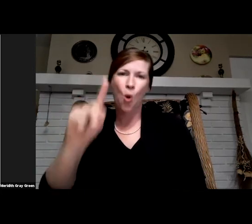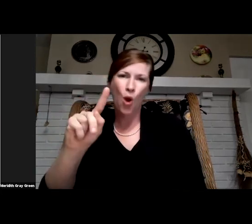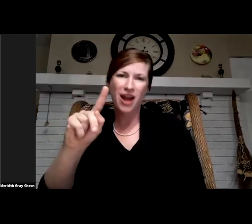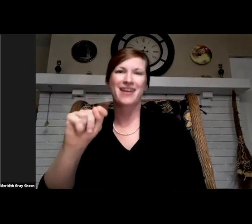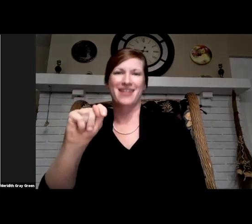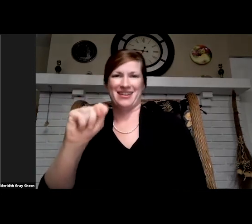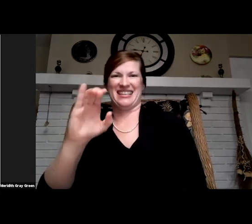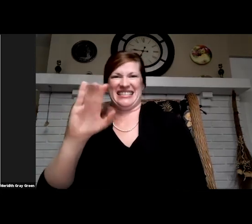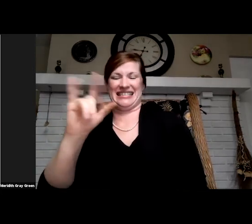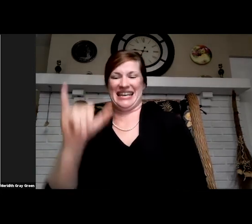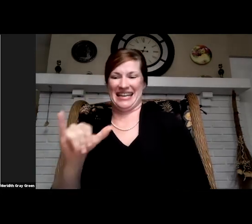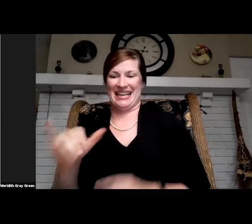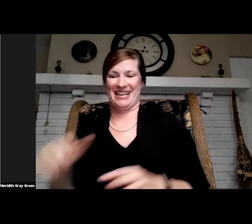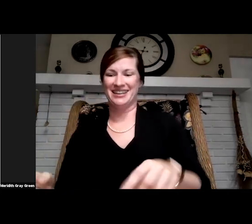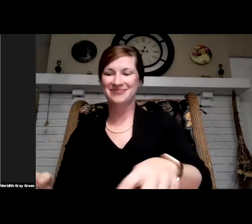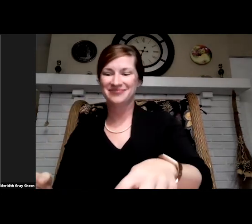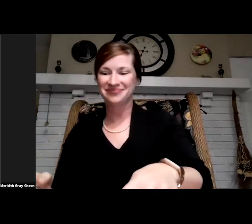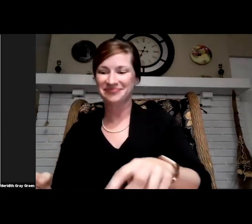the Airport City.